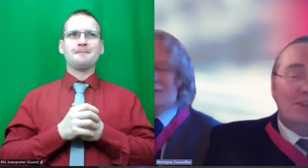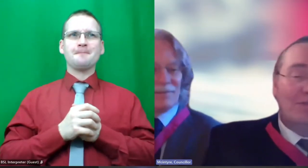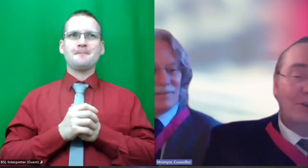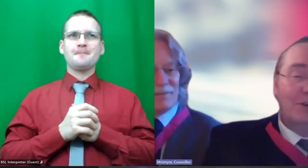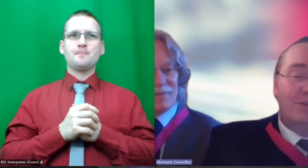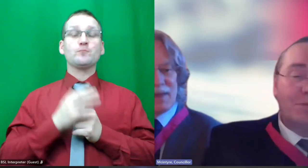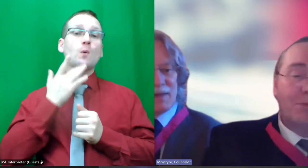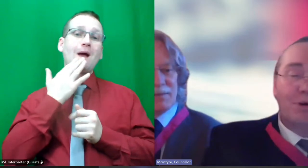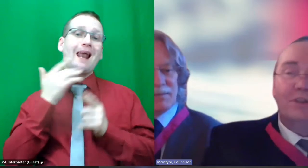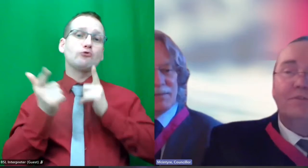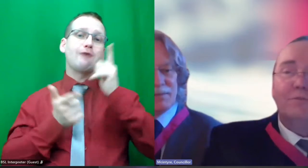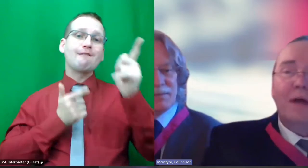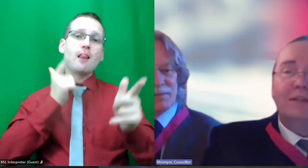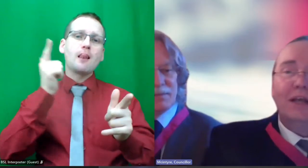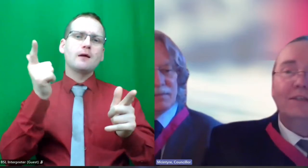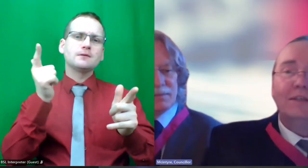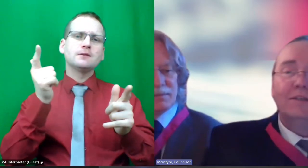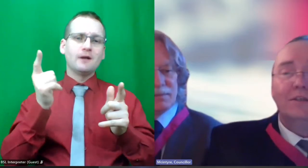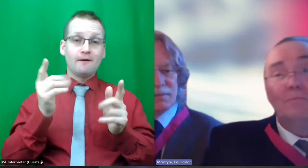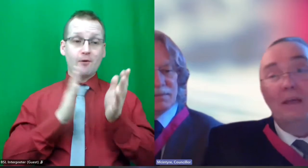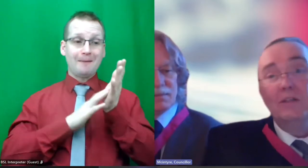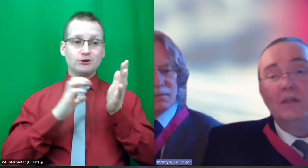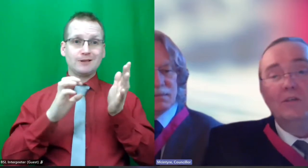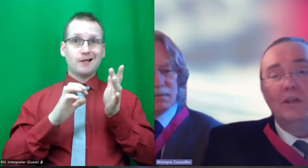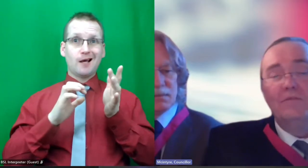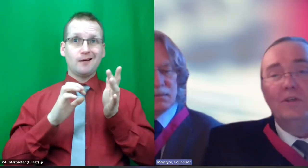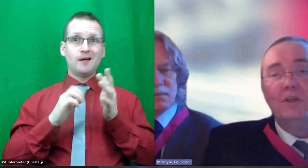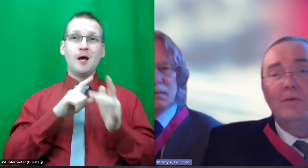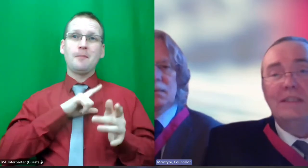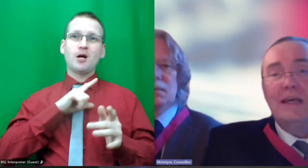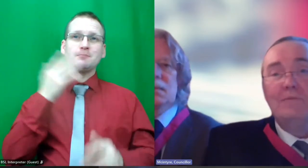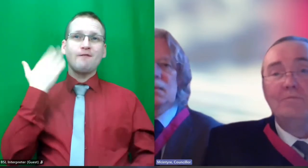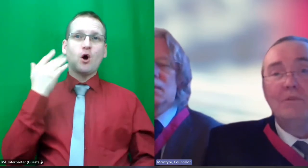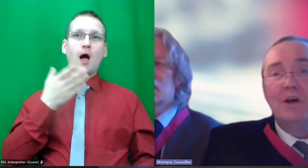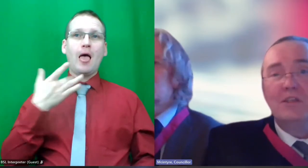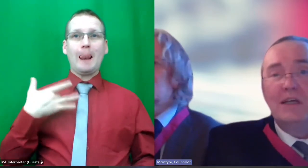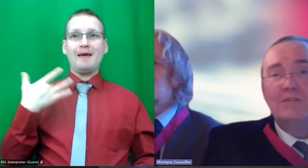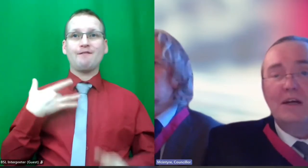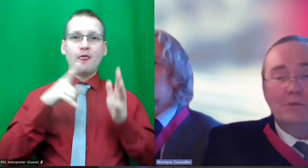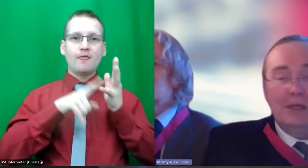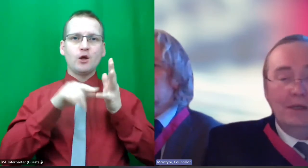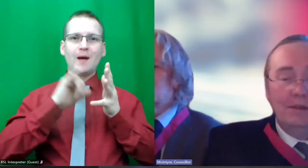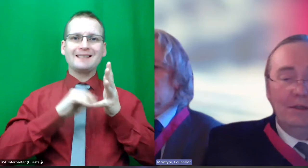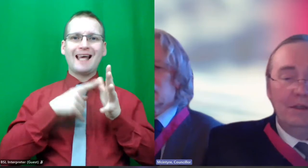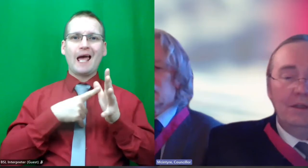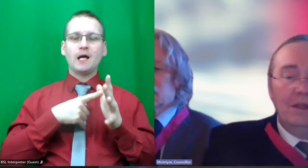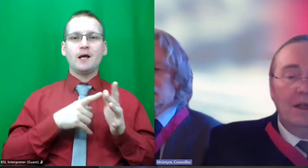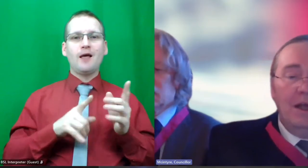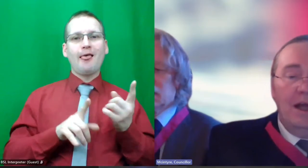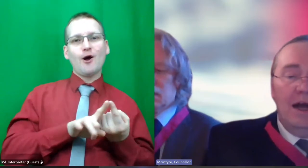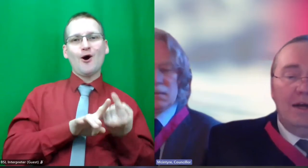When I travelled over the border from Manchester, because I used to live in the USA, other side of Ardwick,